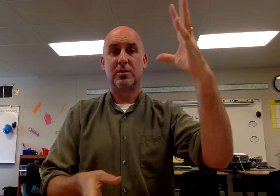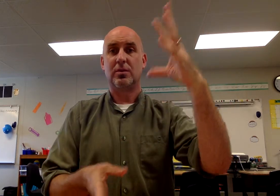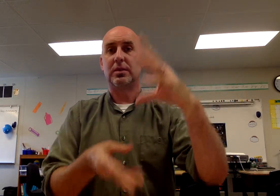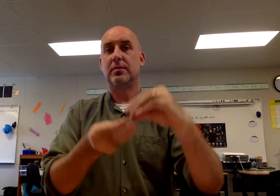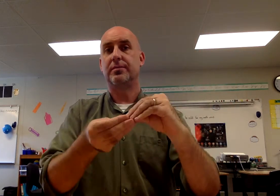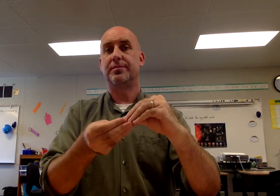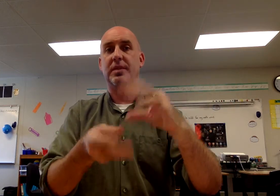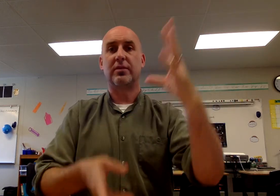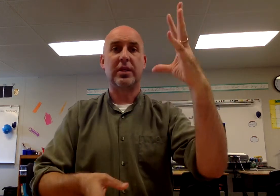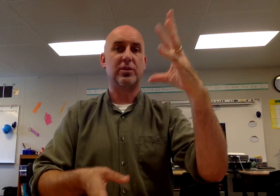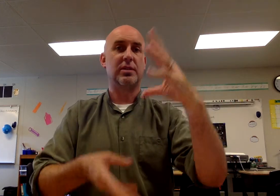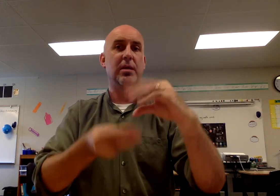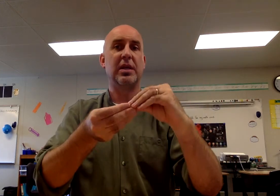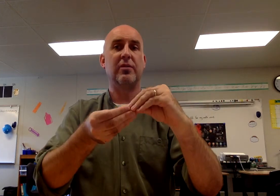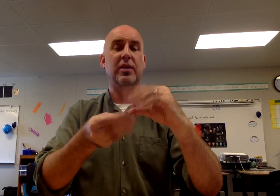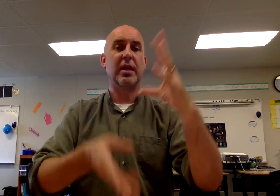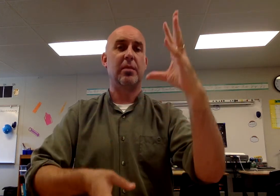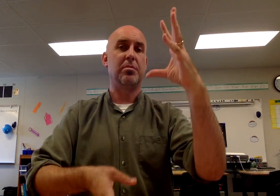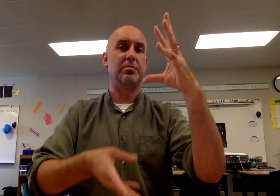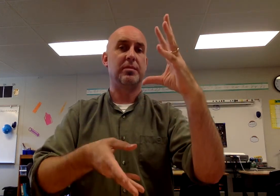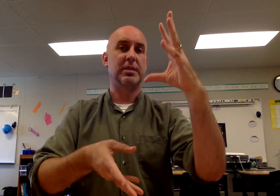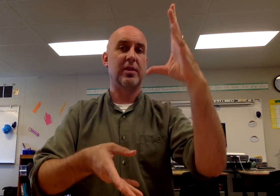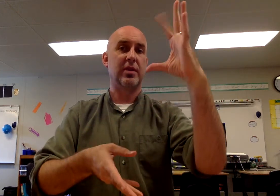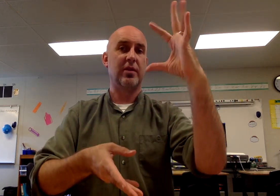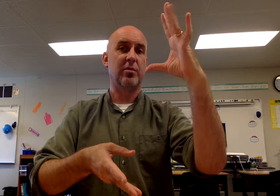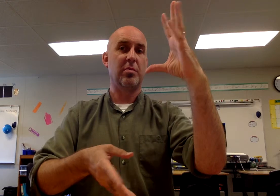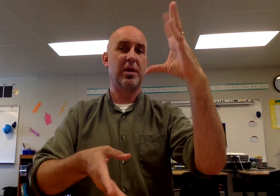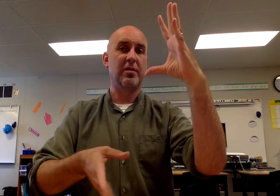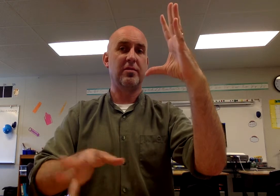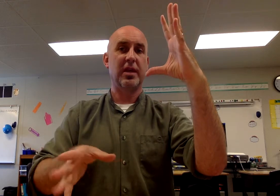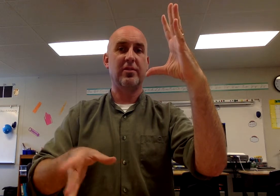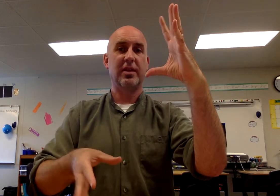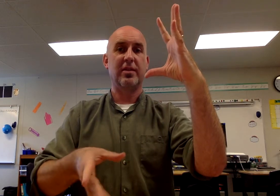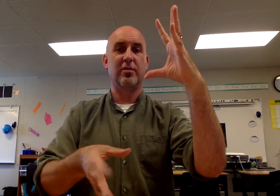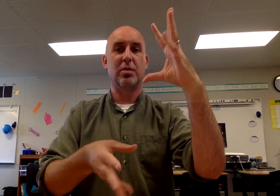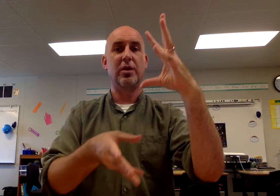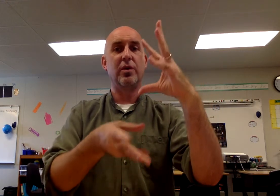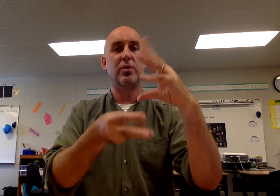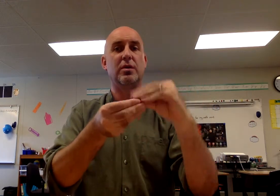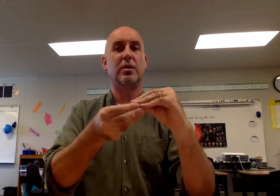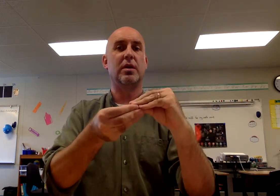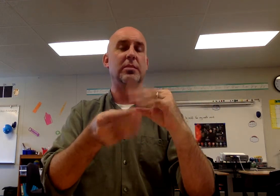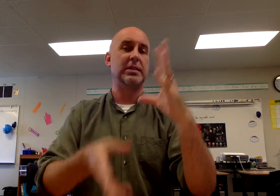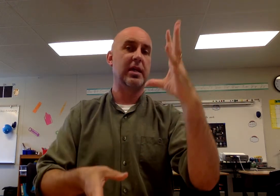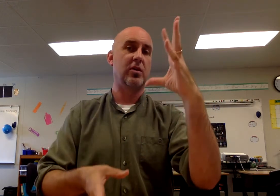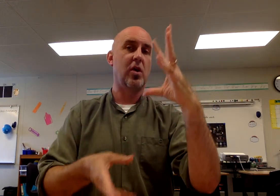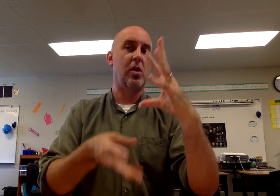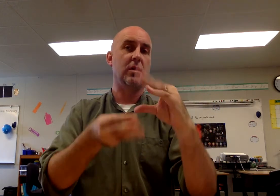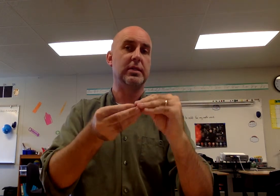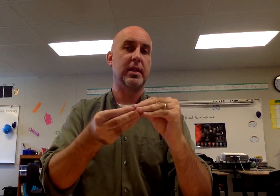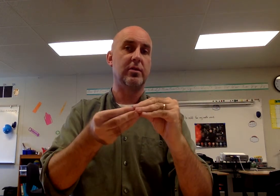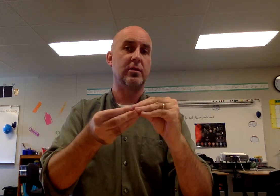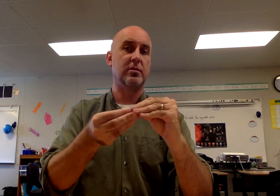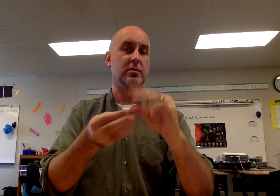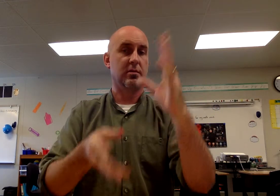it's kind of like you're summing everything up. Everything from above, everything from below, and it's all coming together, all together.